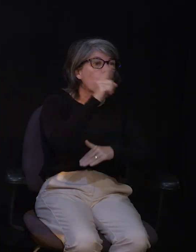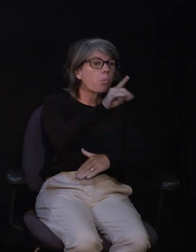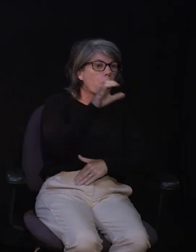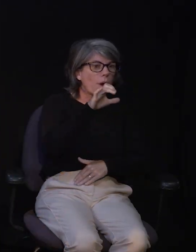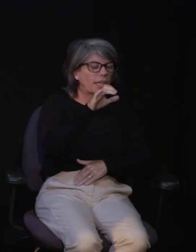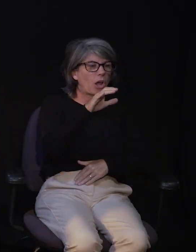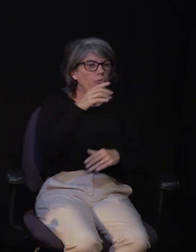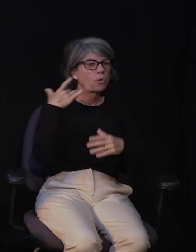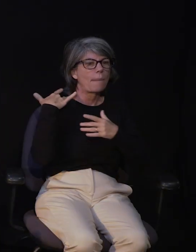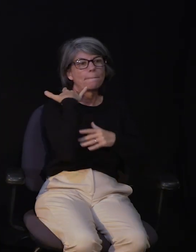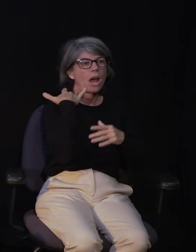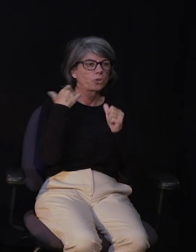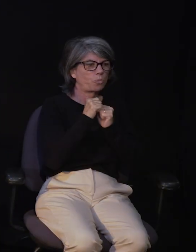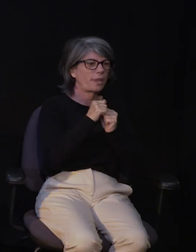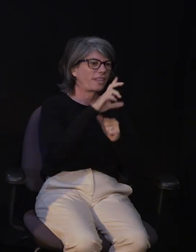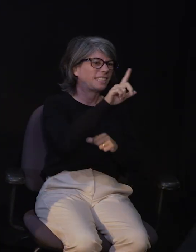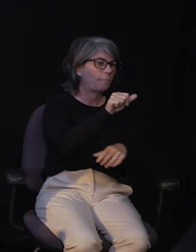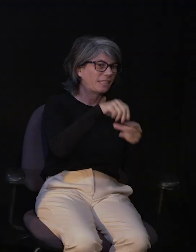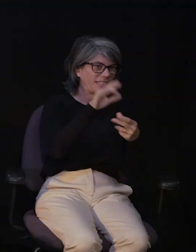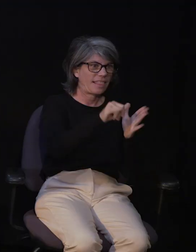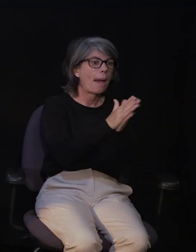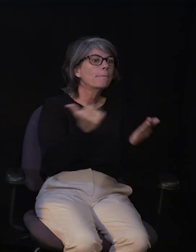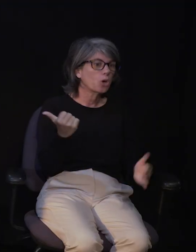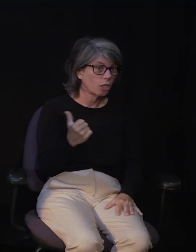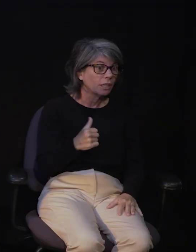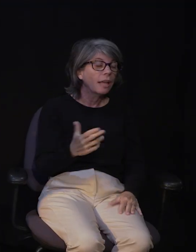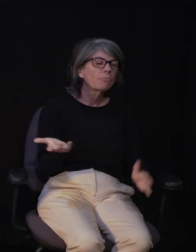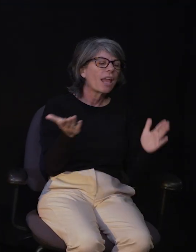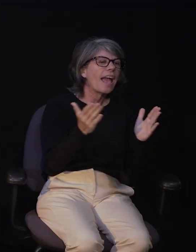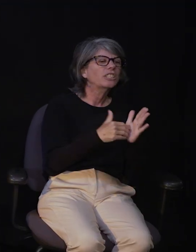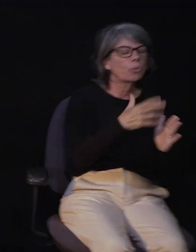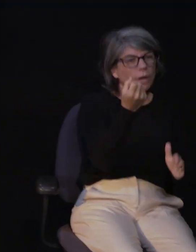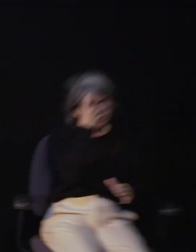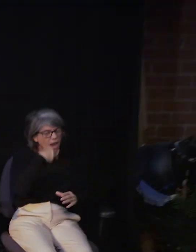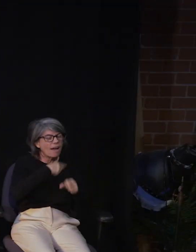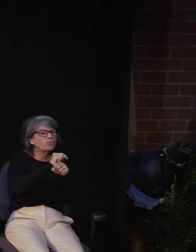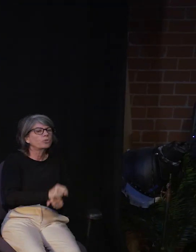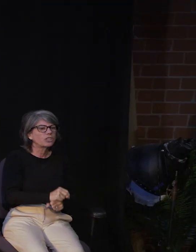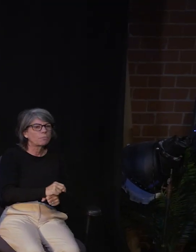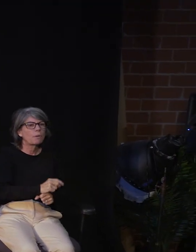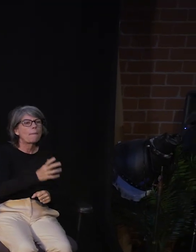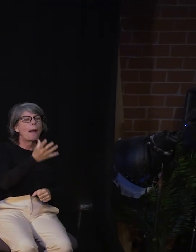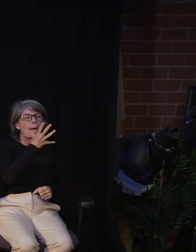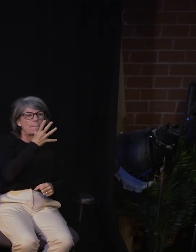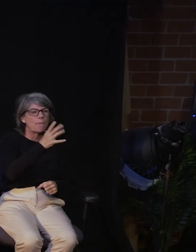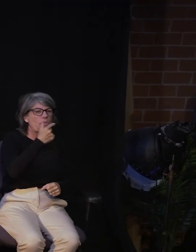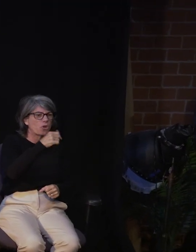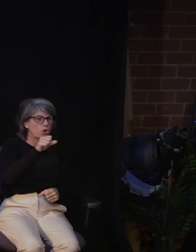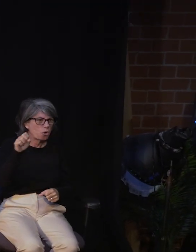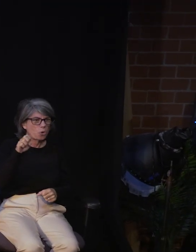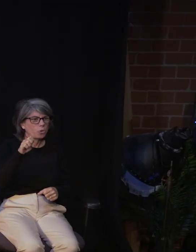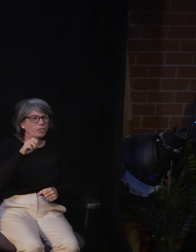100 models with disabilities in that book. It's a reinterpretation of traditional Mother Goose nursery rhymes, and it's